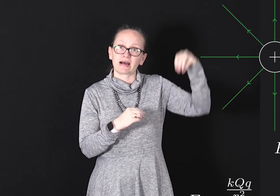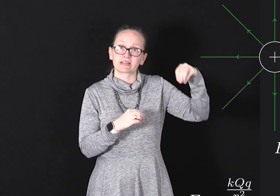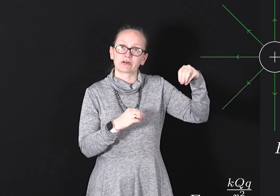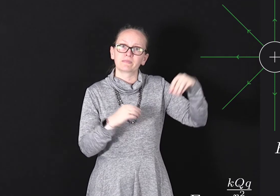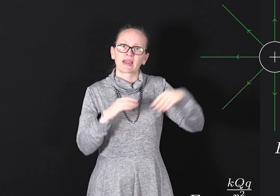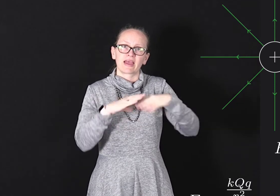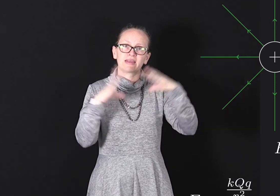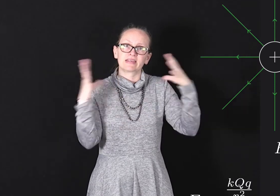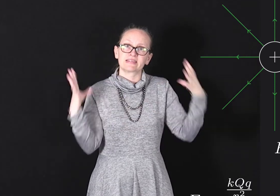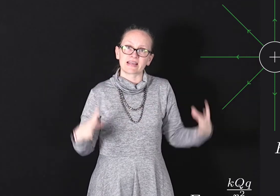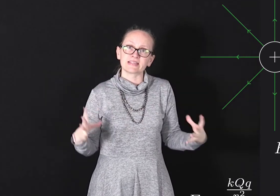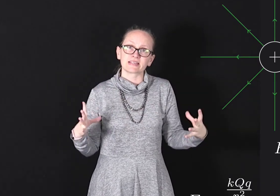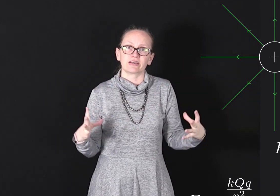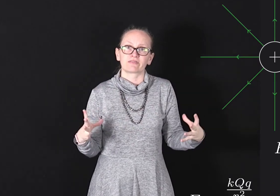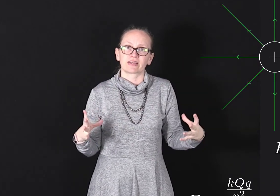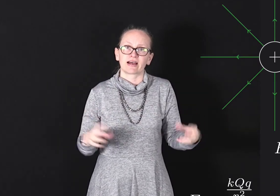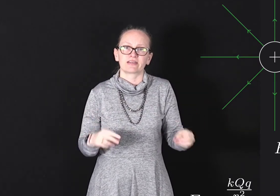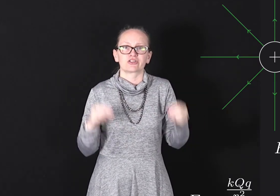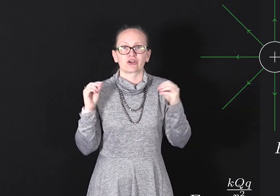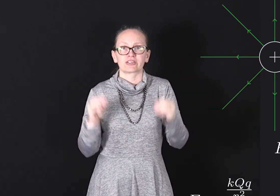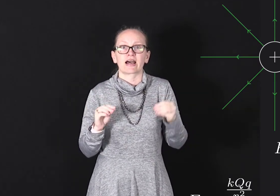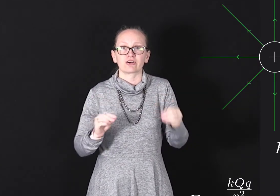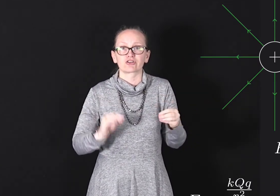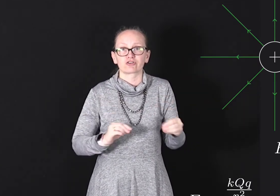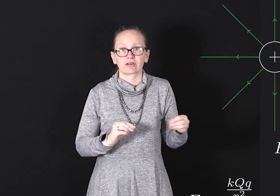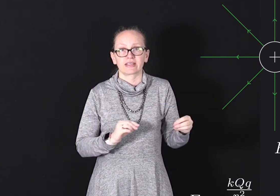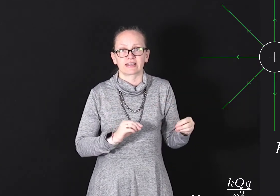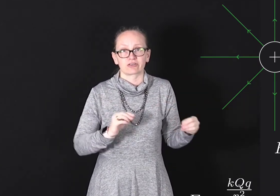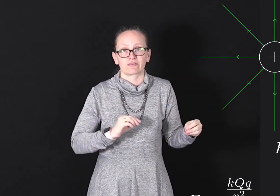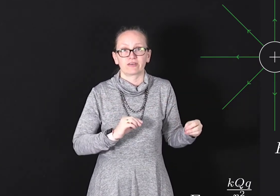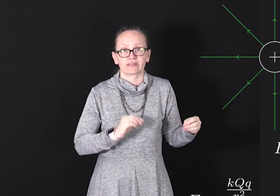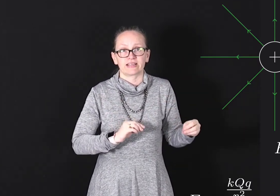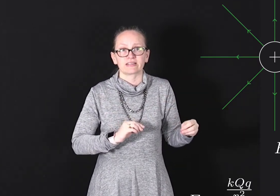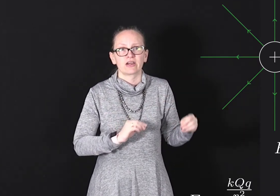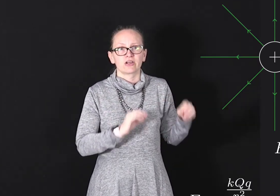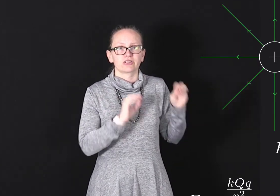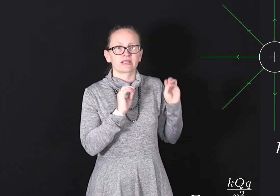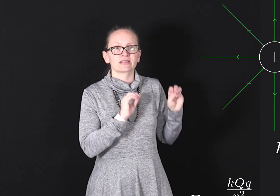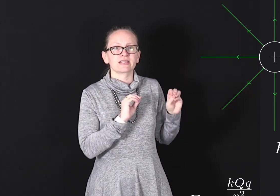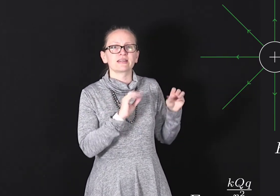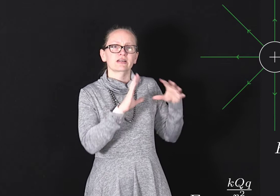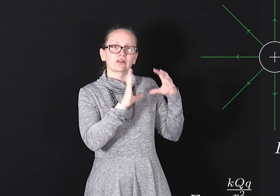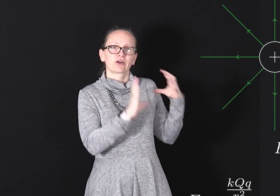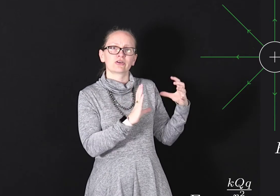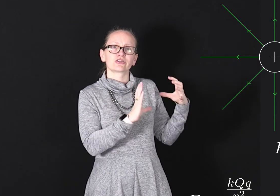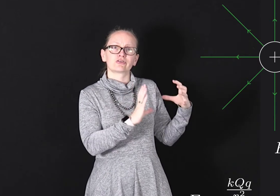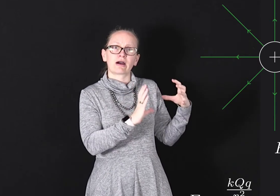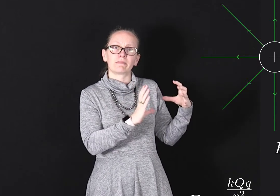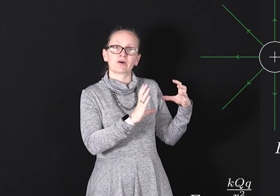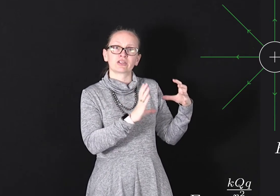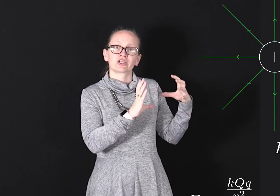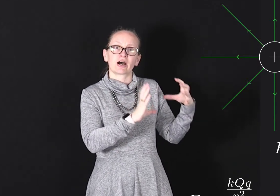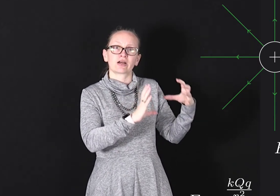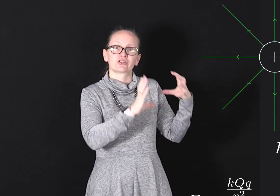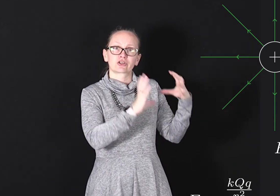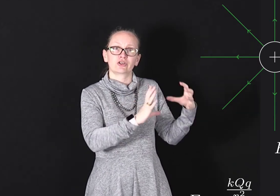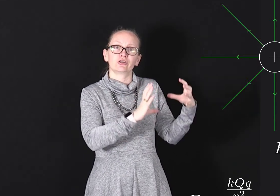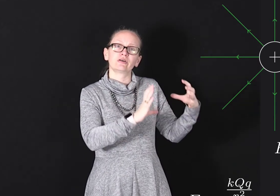particle, and the density of the lines shows how strong the electric field is. So you can see that close to our point charge Q,